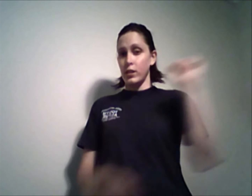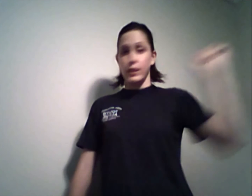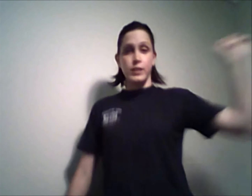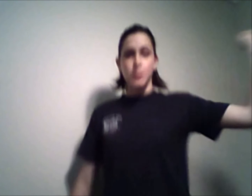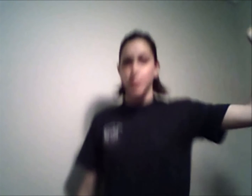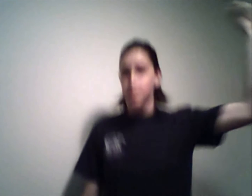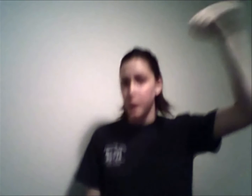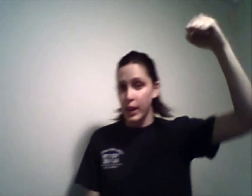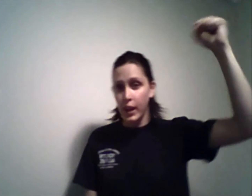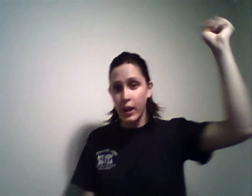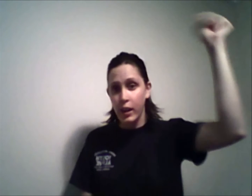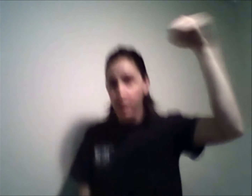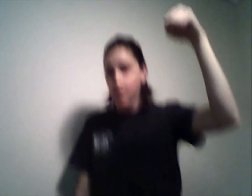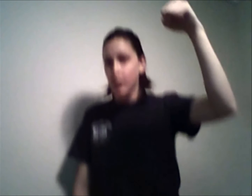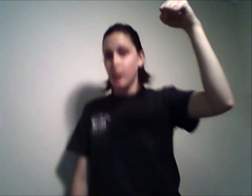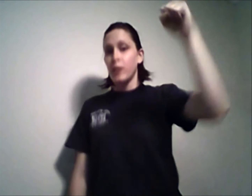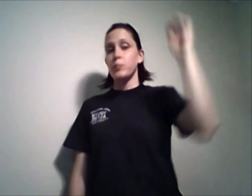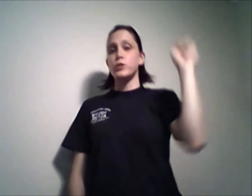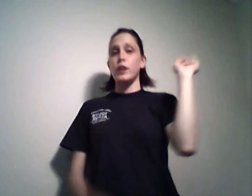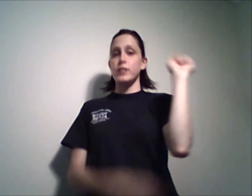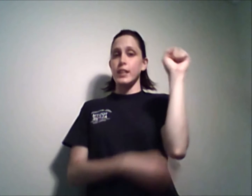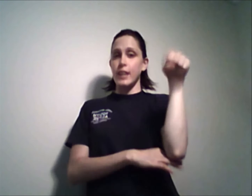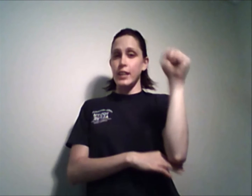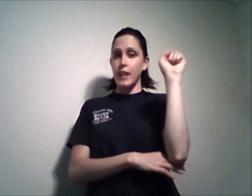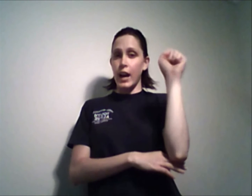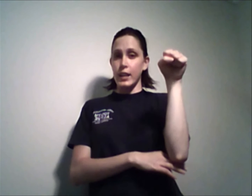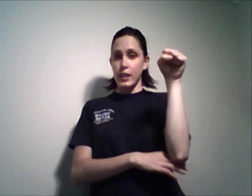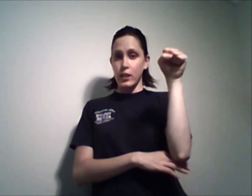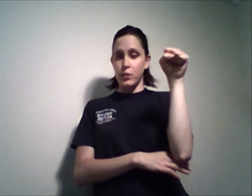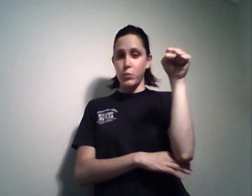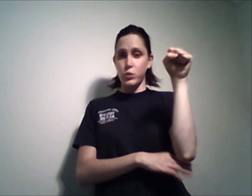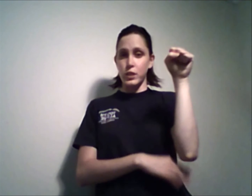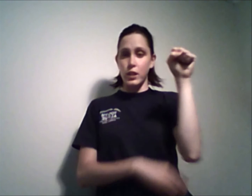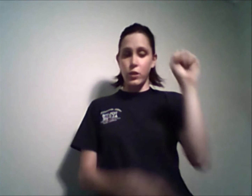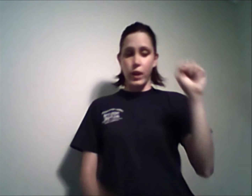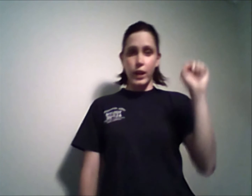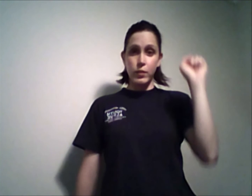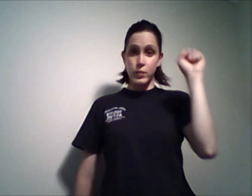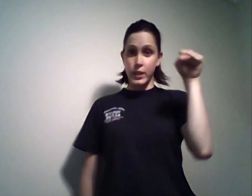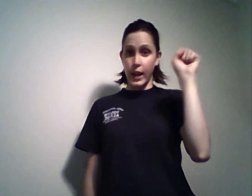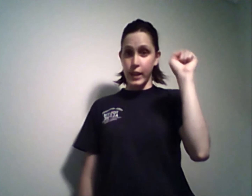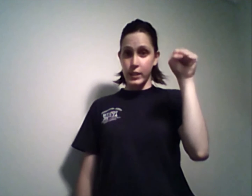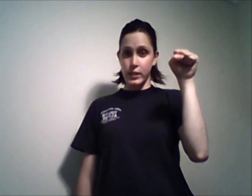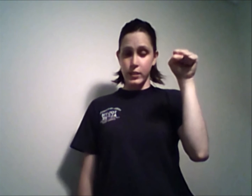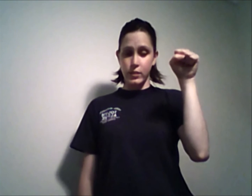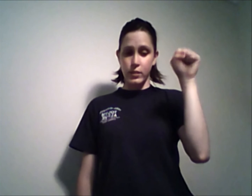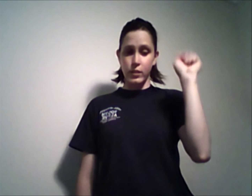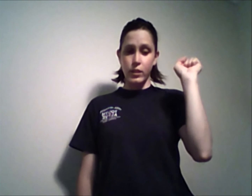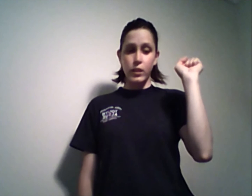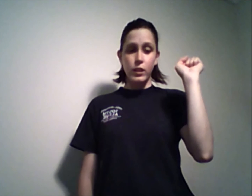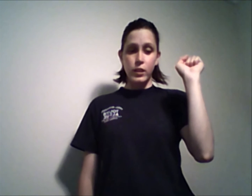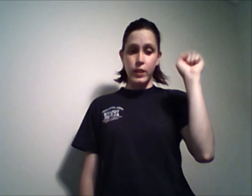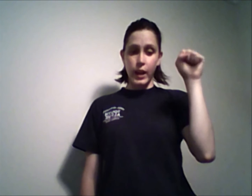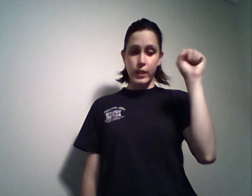this can be big, but you have to get that nodding motion in, okay? Yes.